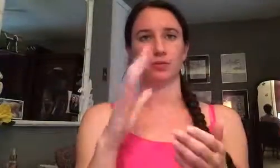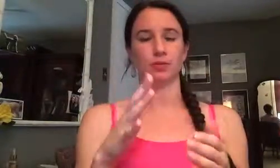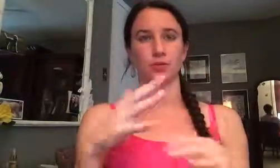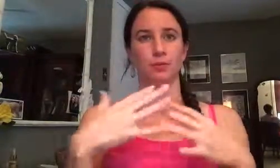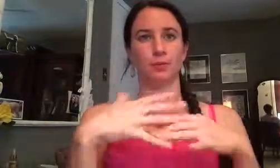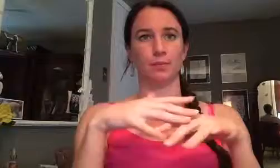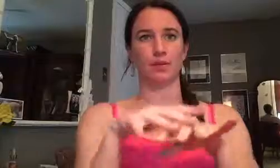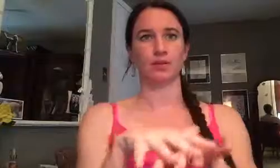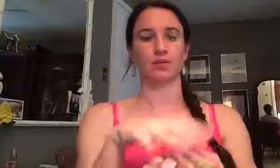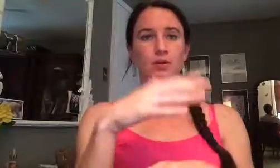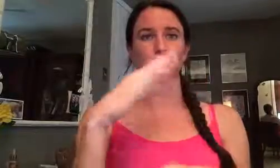gifted students.